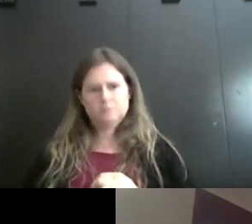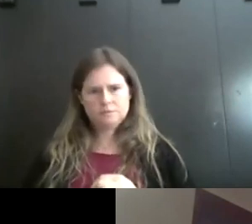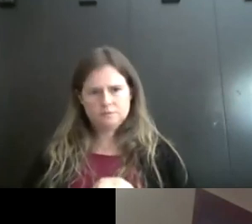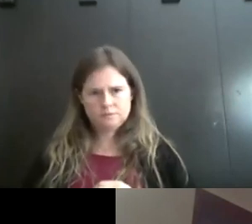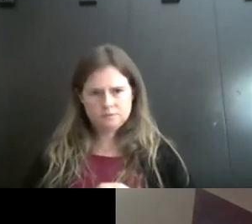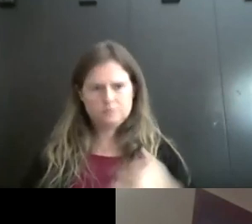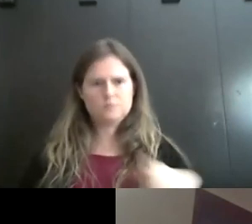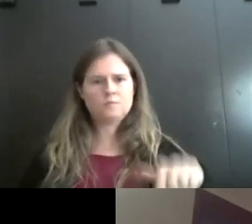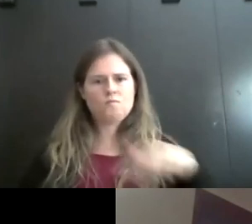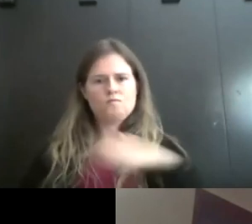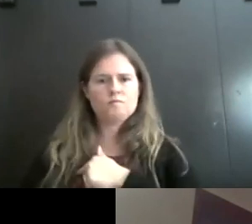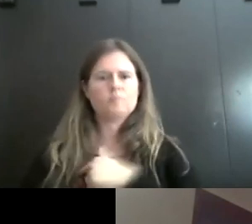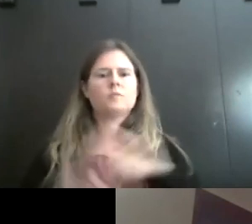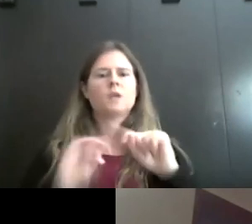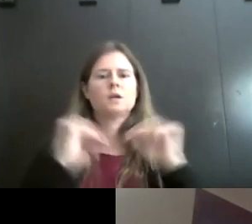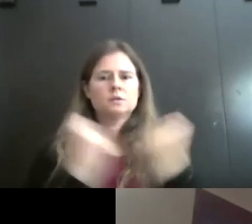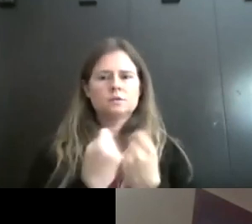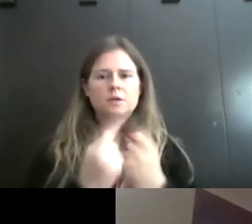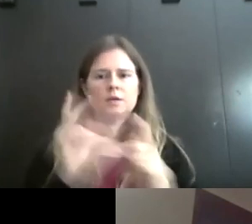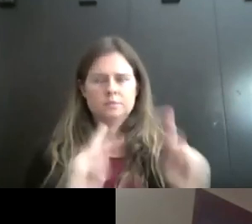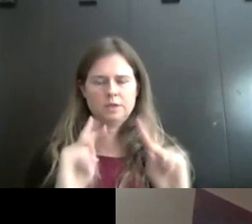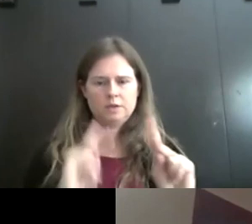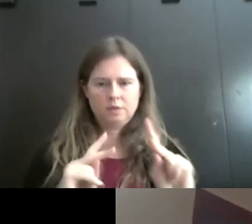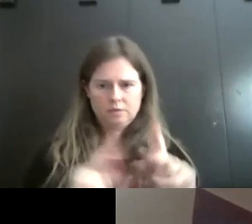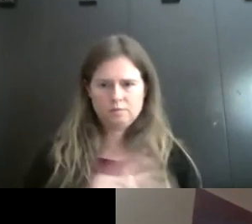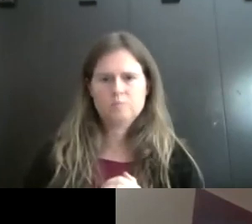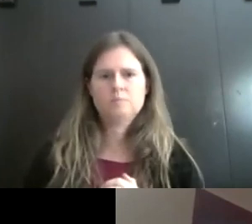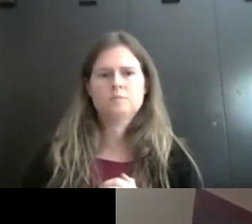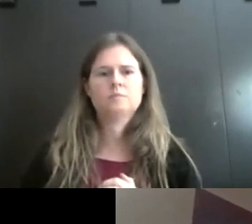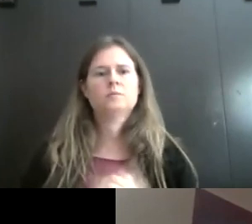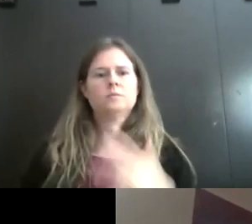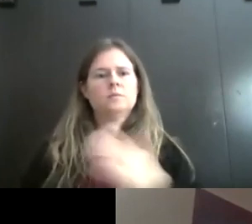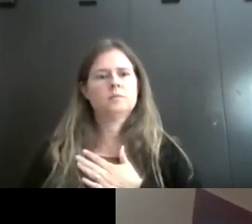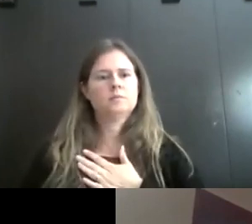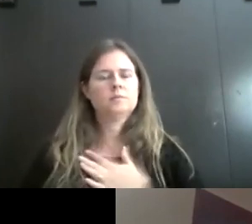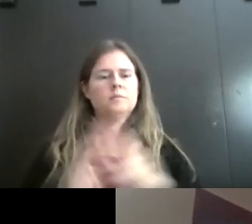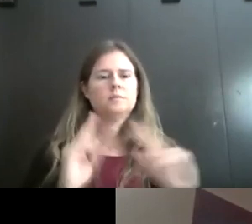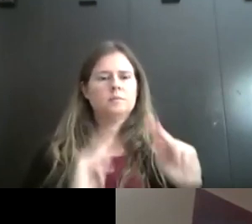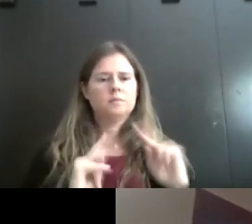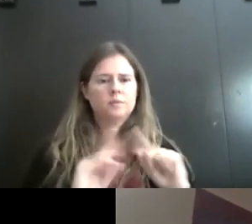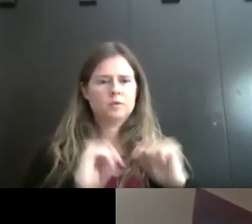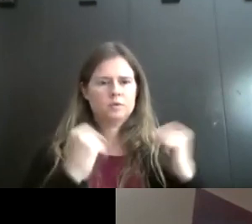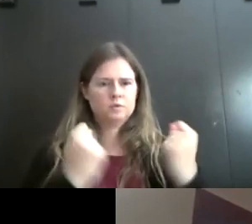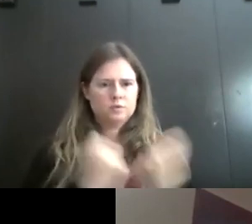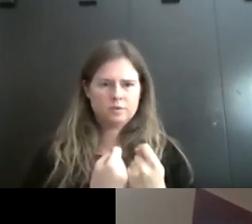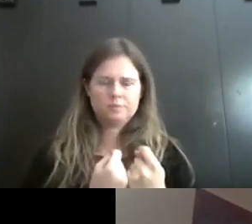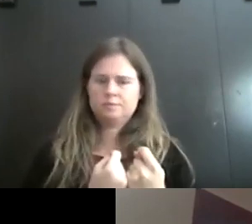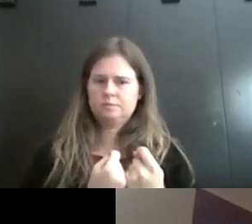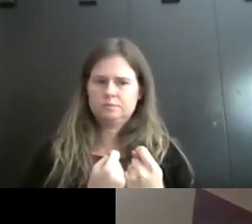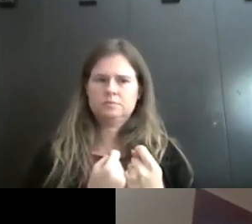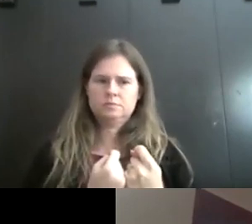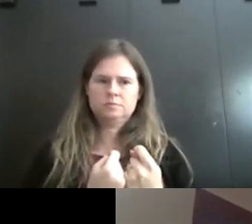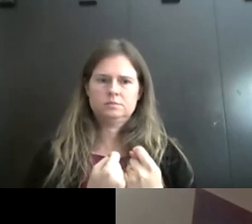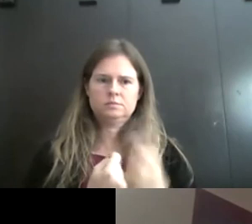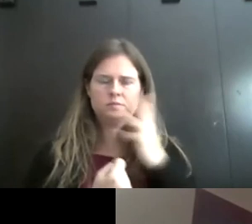We're all tribal people. Young lady, you're a tribal person. My people lived a tribal life 200 years